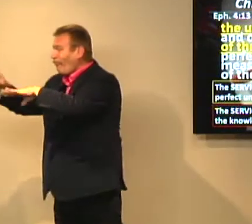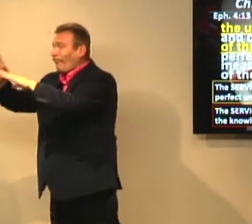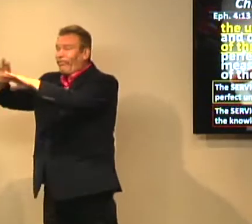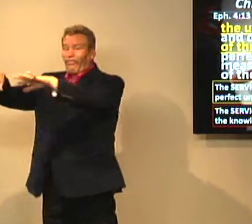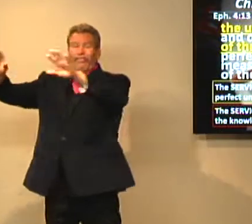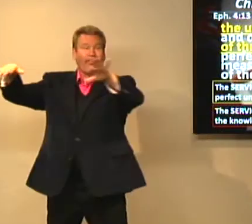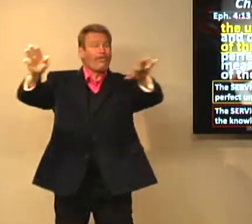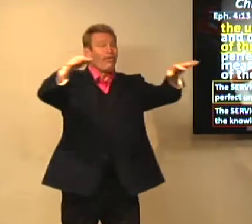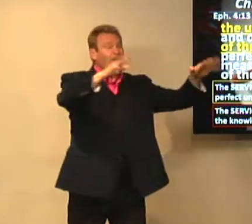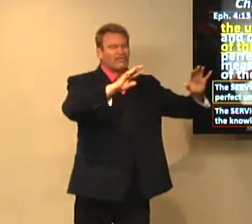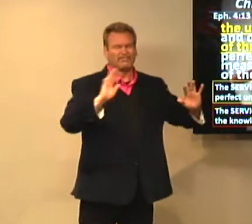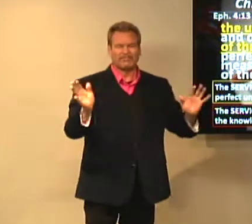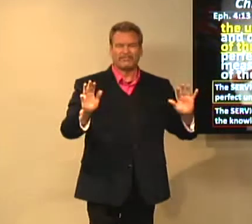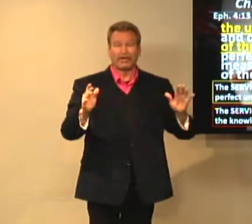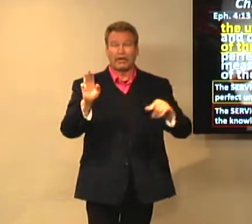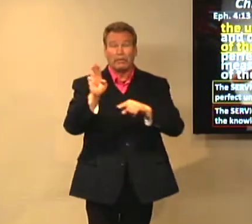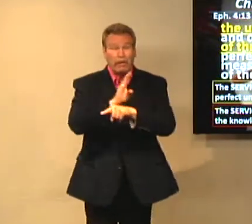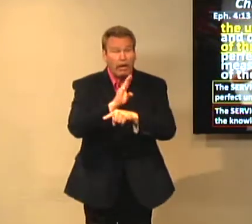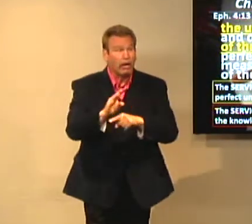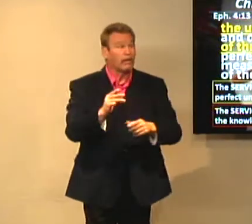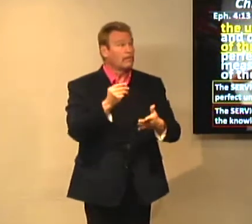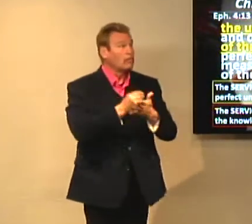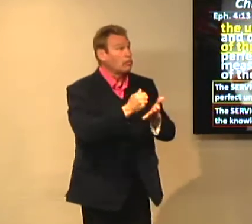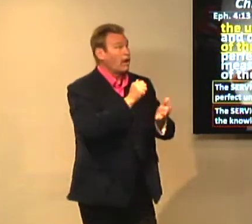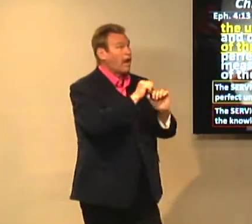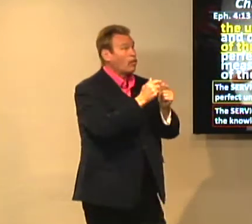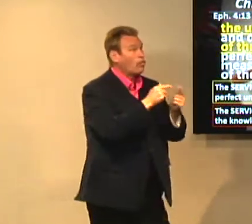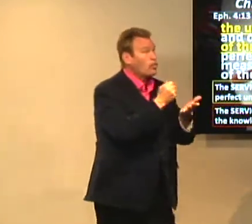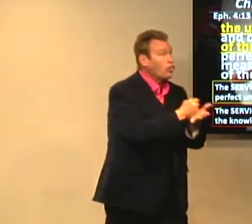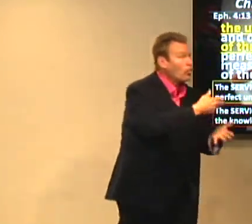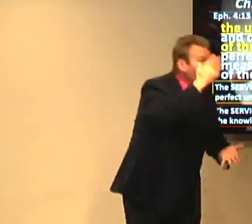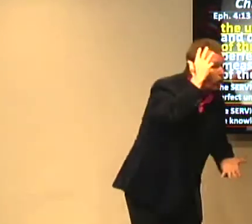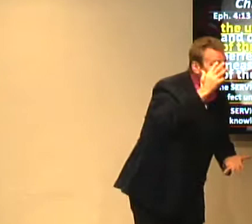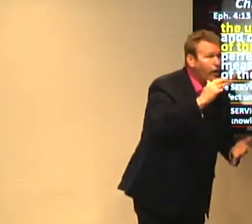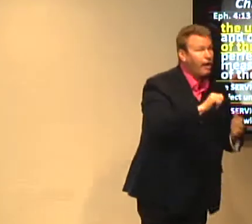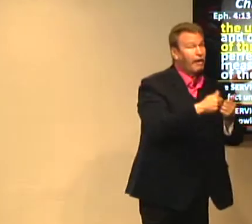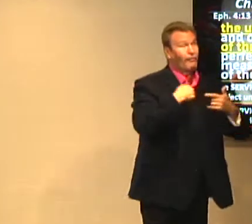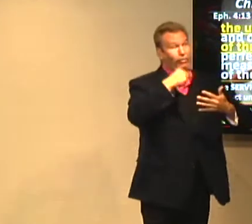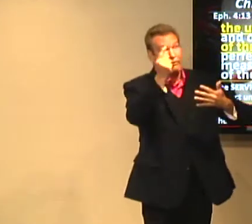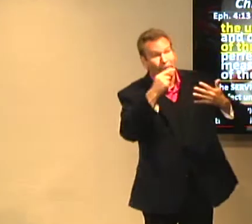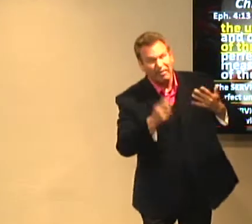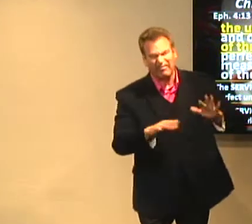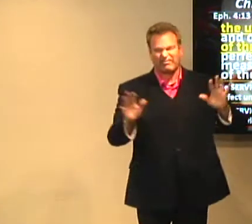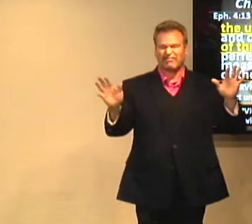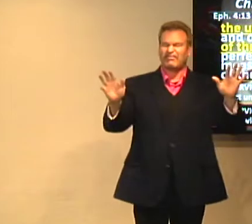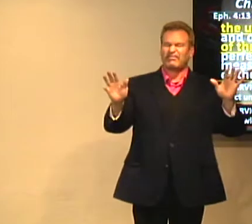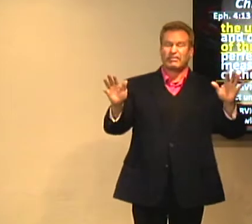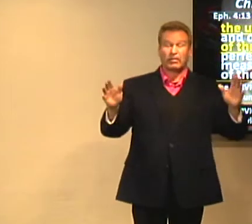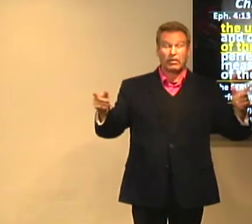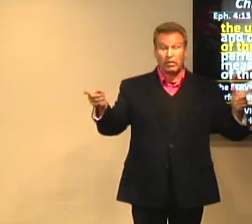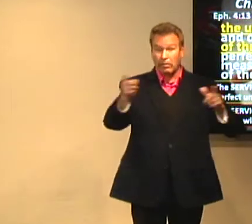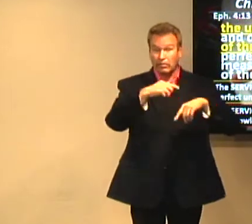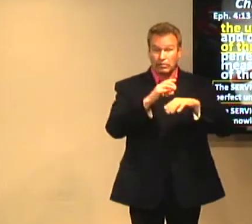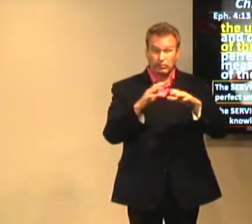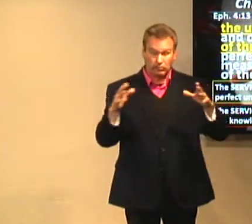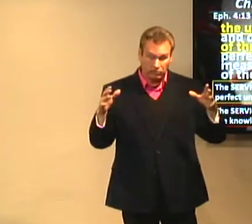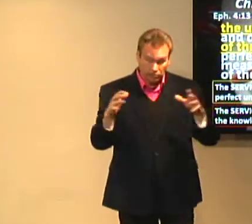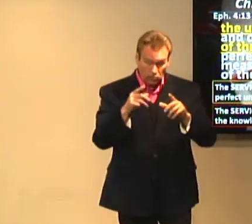well. There's a ton of them all over the place. You know, people talk about business, people talk about riches, and all of the other different things that they